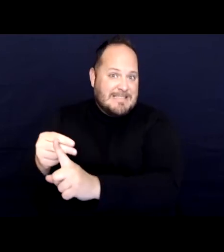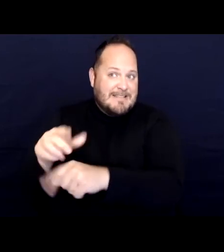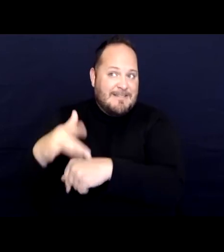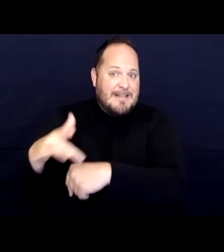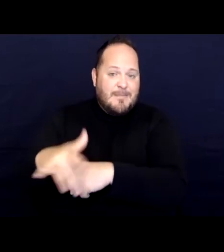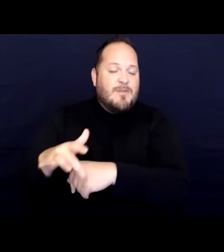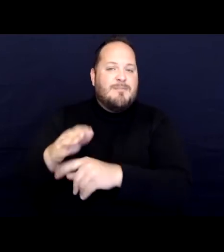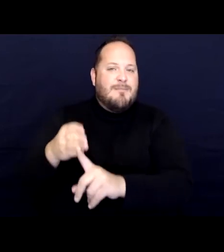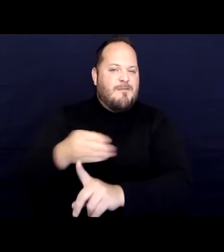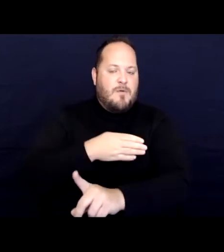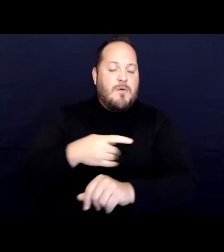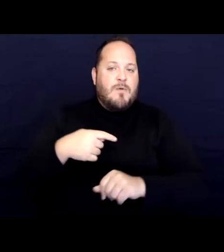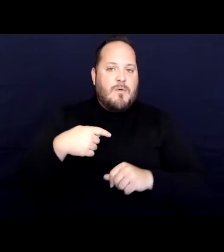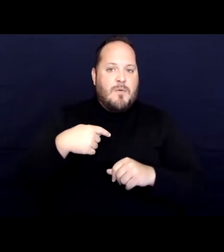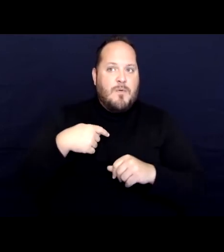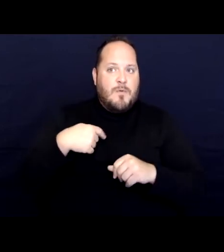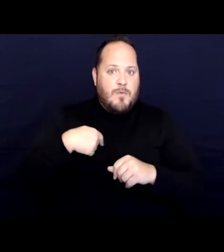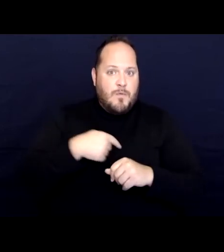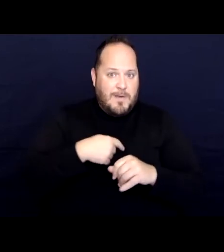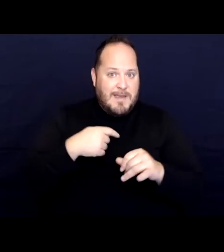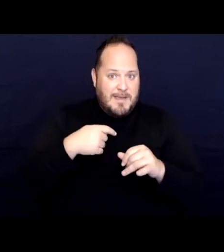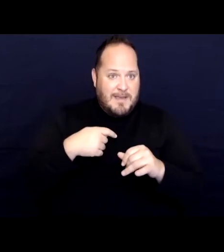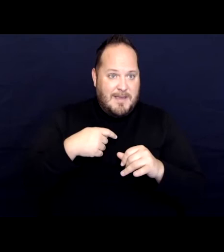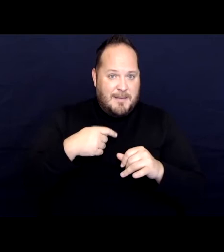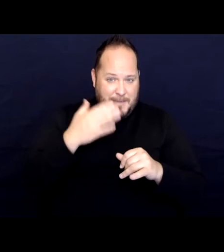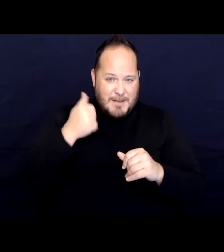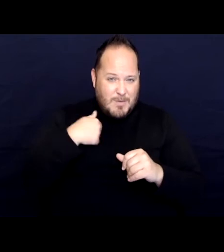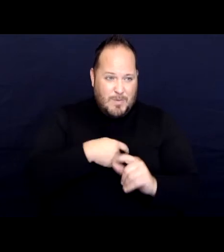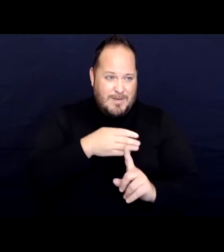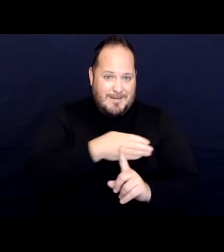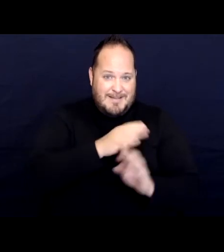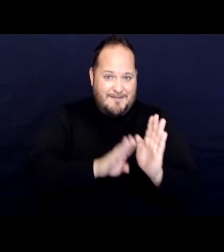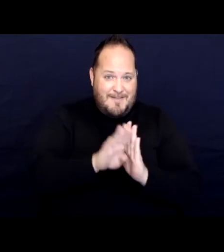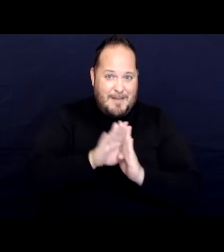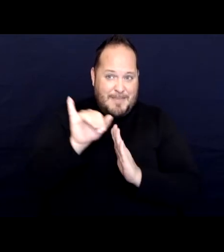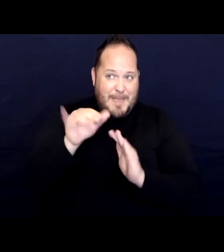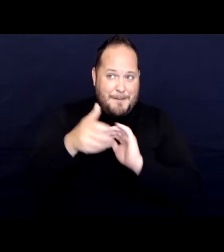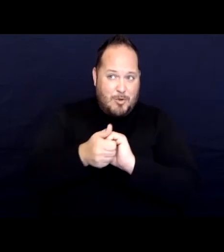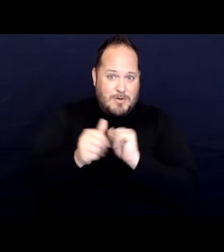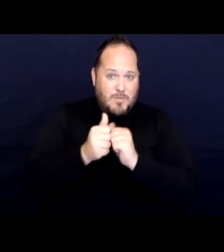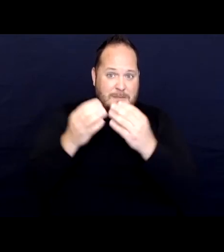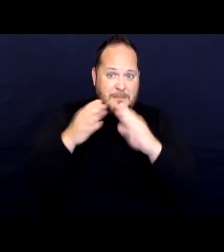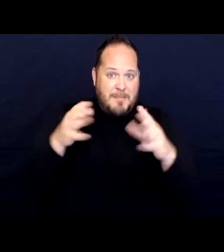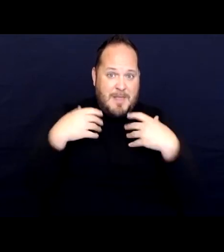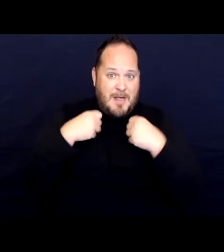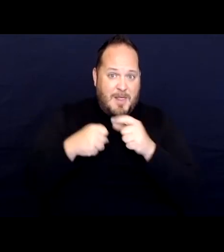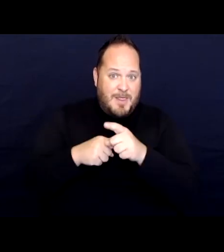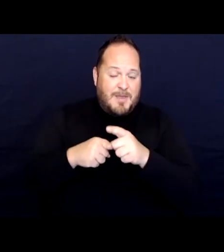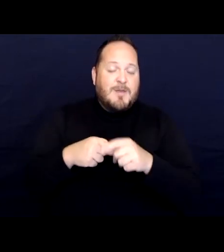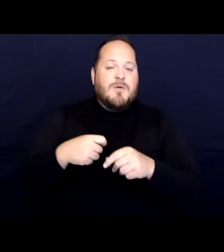our, because we had developed those partnerships now with public health very early, we started